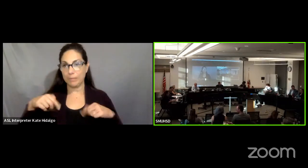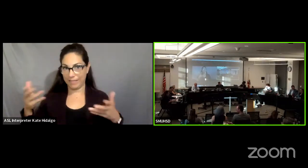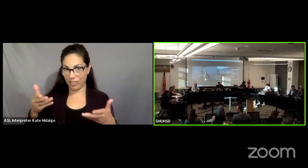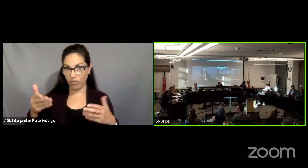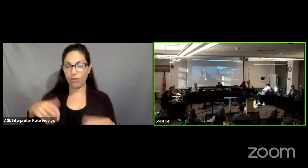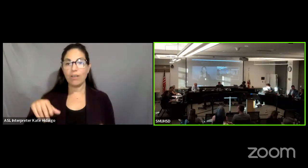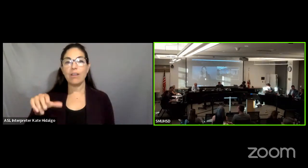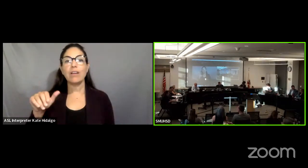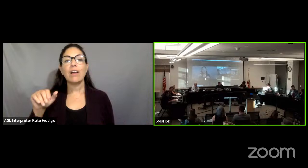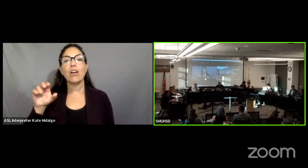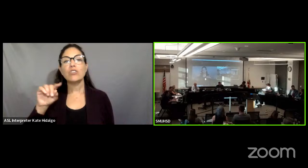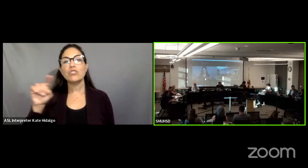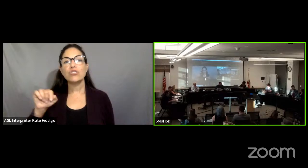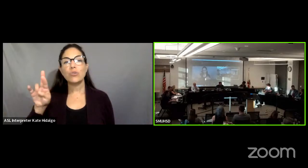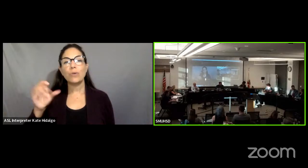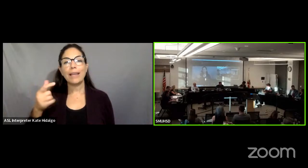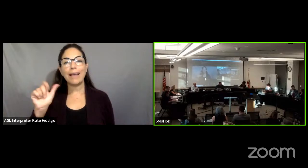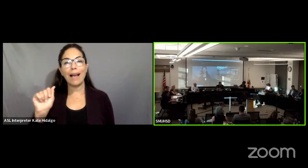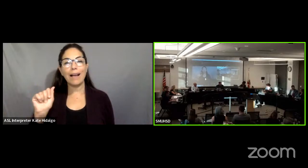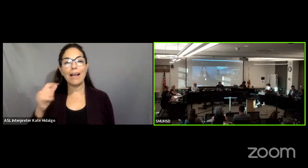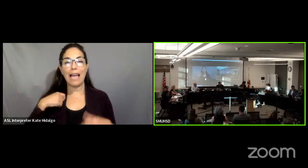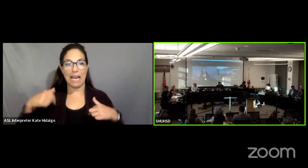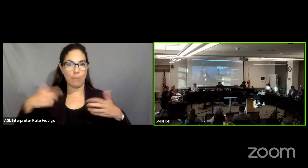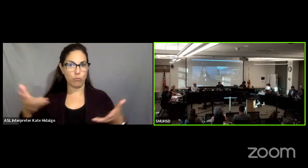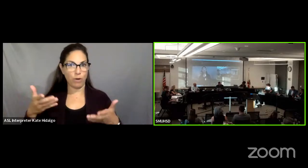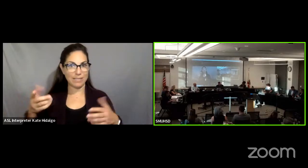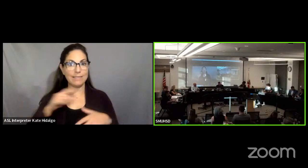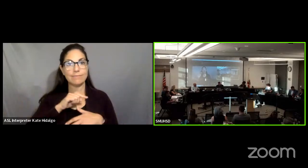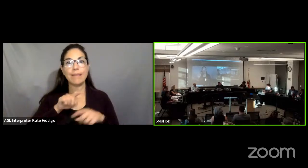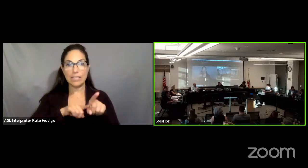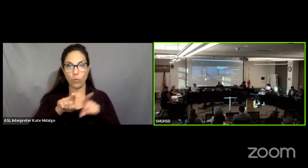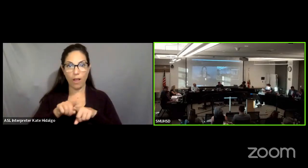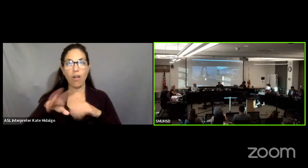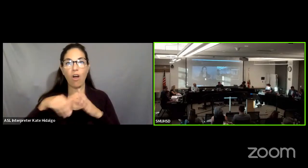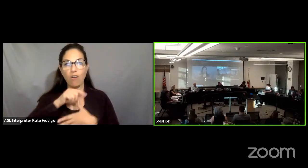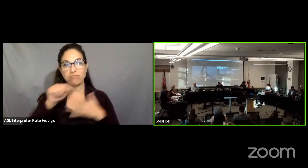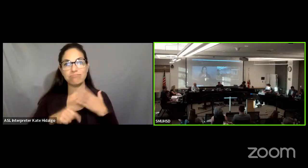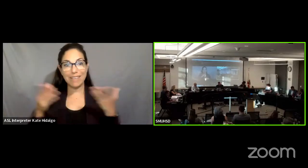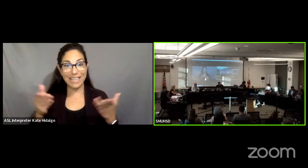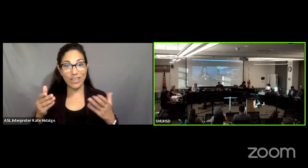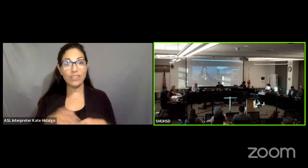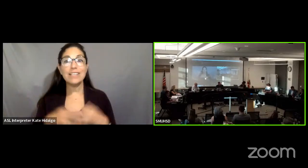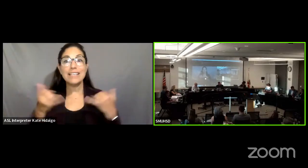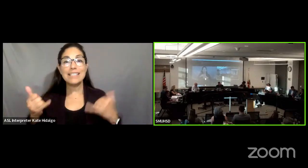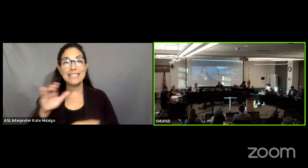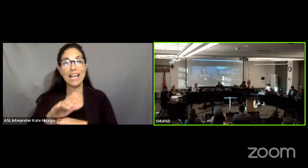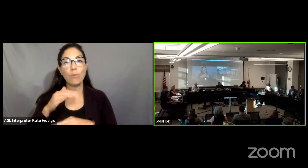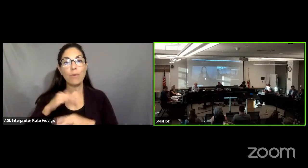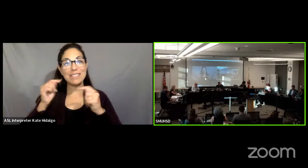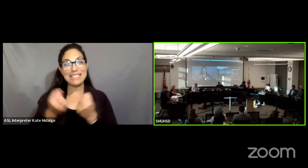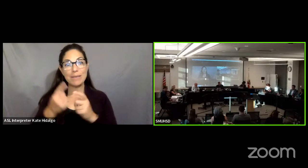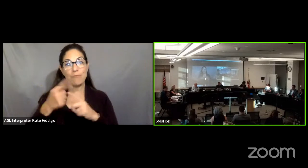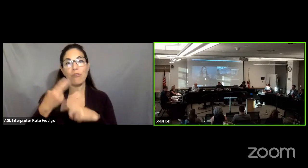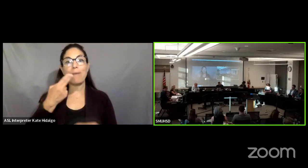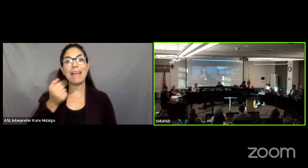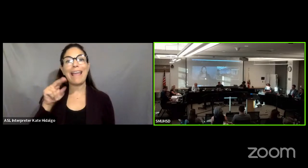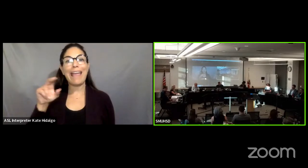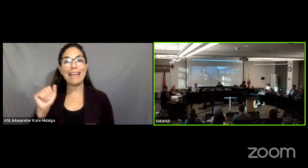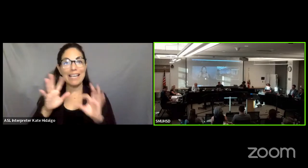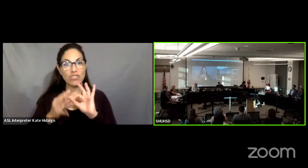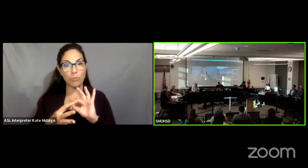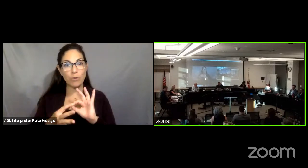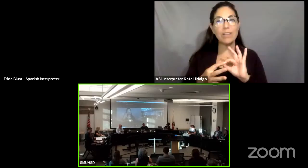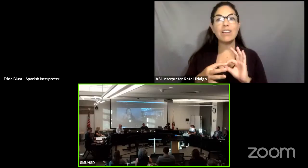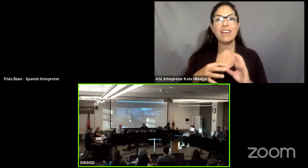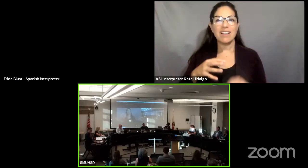Andrade Zuniga. And I am present as well. Tonight we have a team from Hannah Interpreting as our